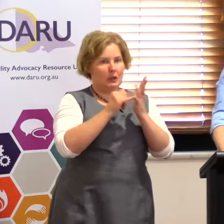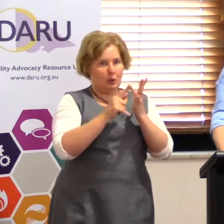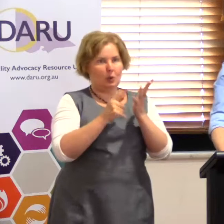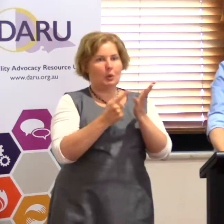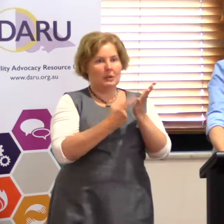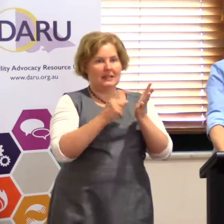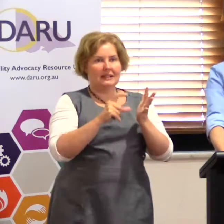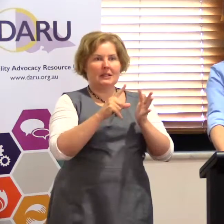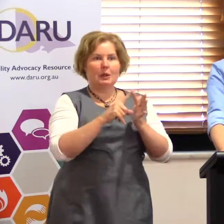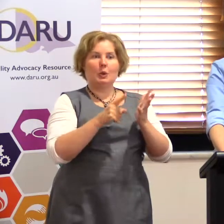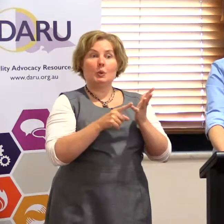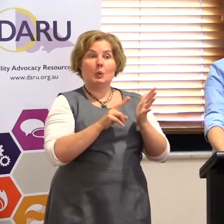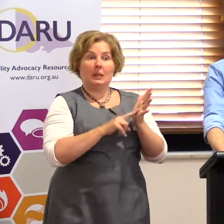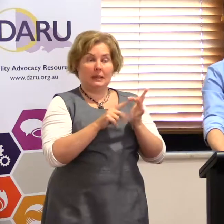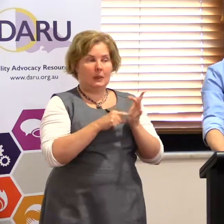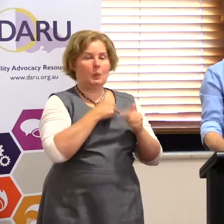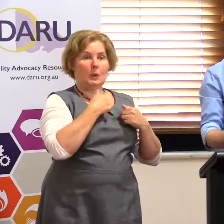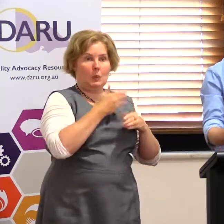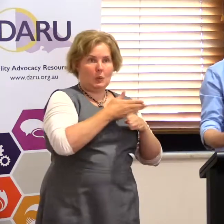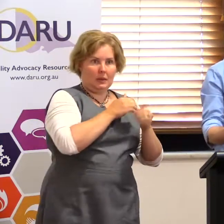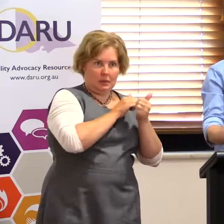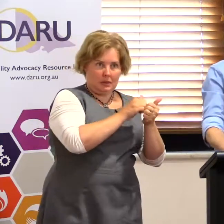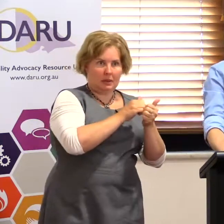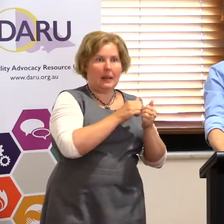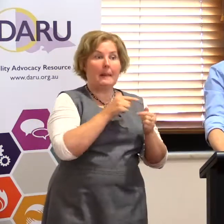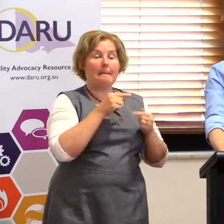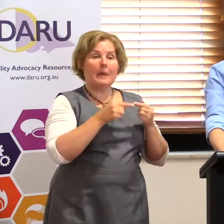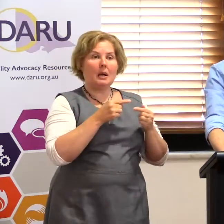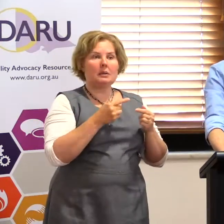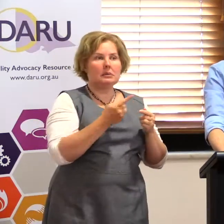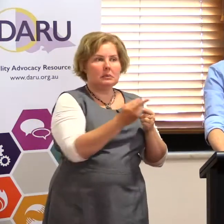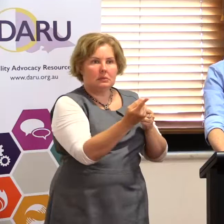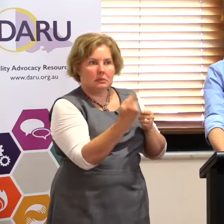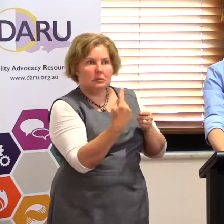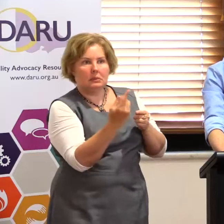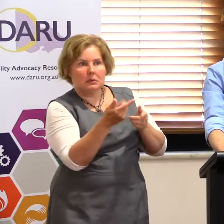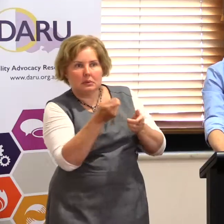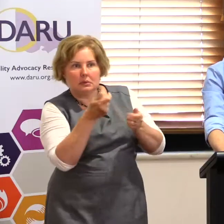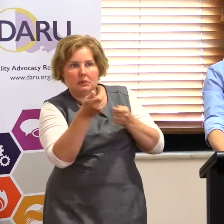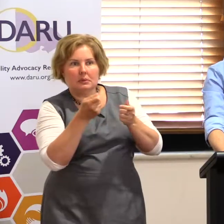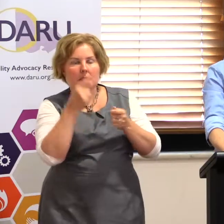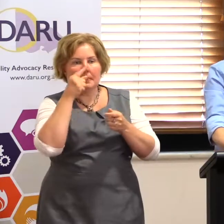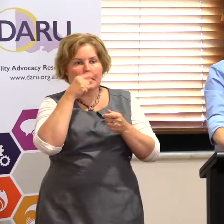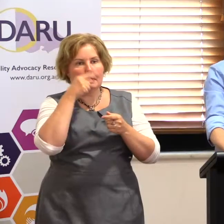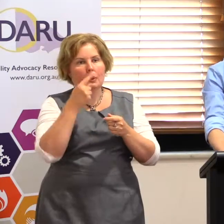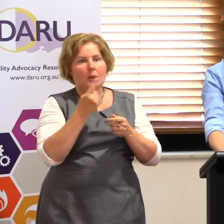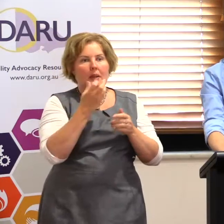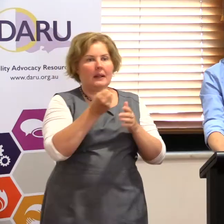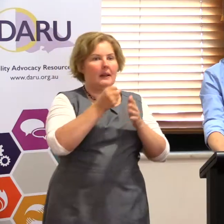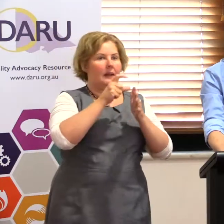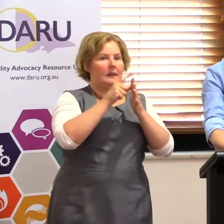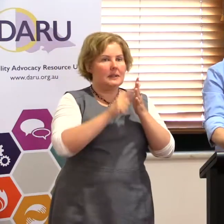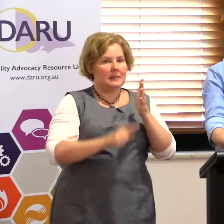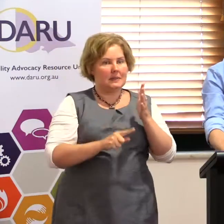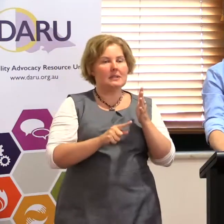Self-Advocacy Resource Unit, yeah. So that's around getting people with cognitive disability onto boards, but also Christina Ryan and the Disability Leadership